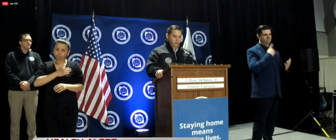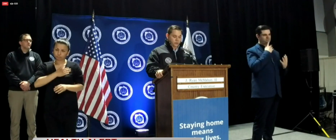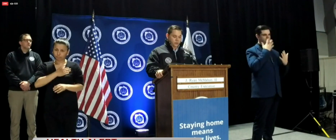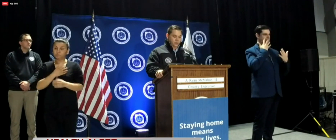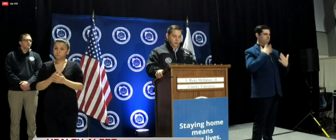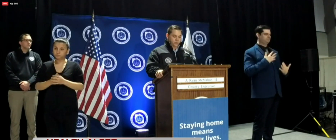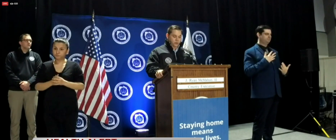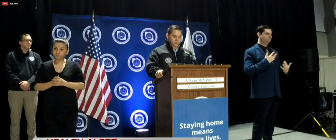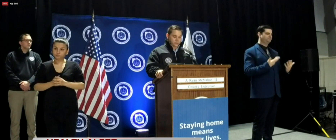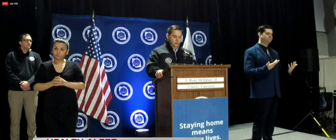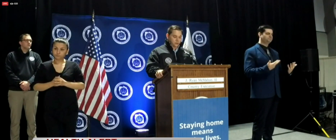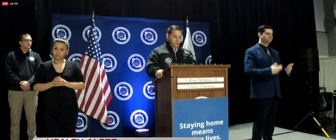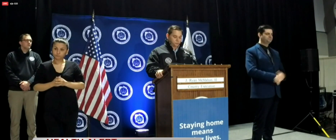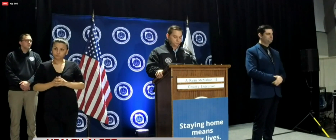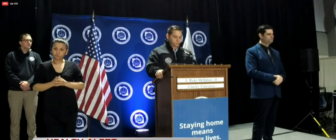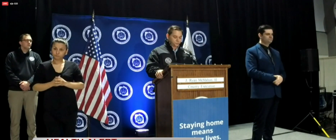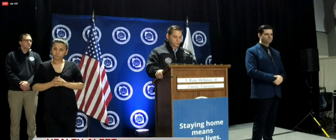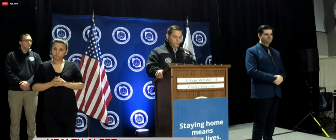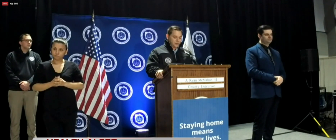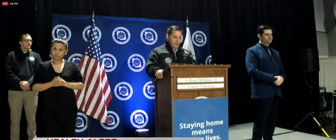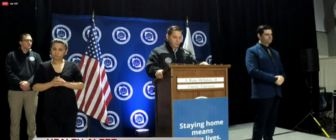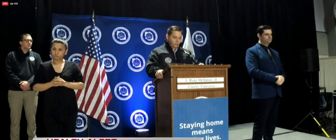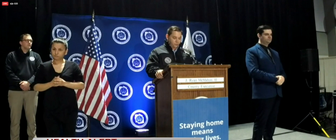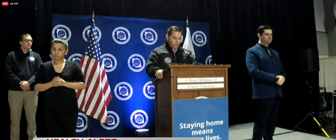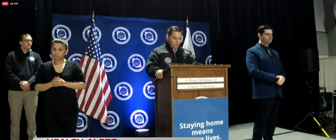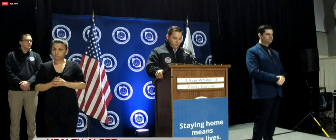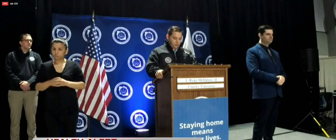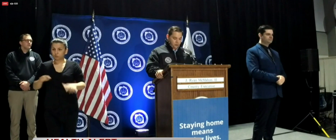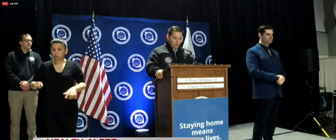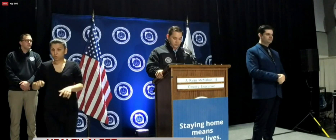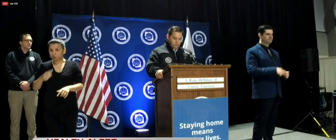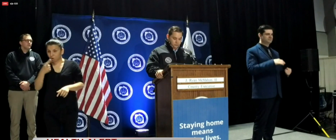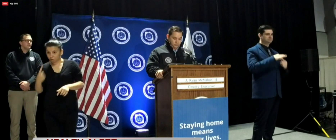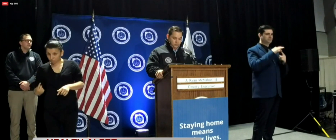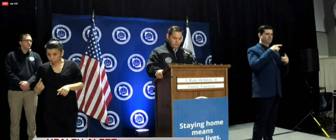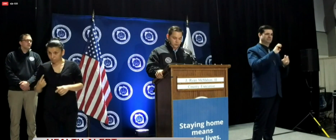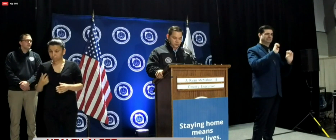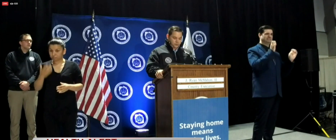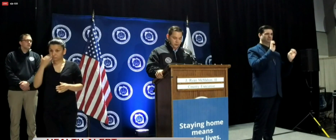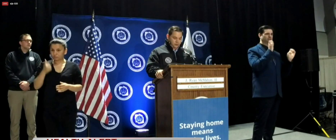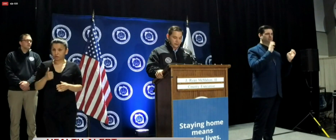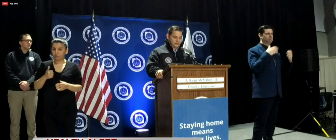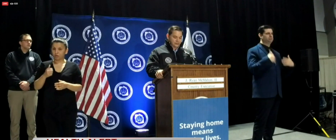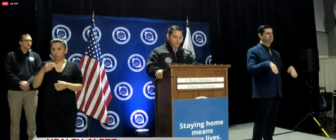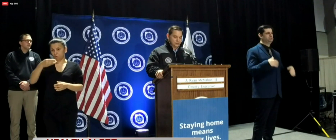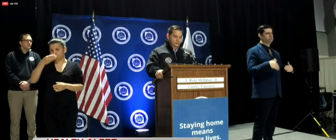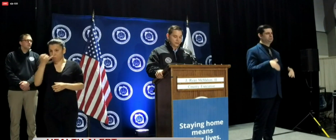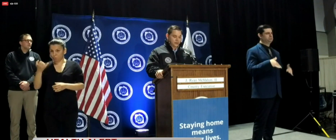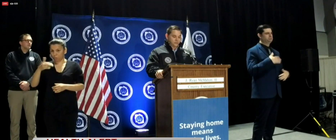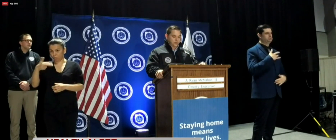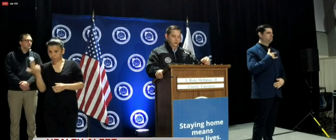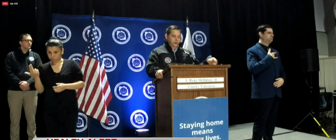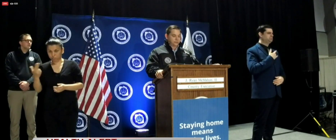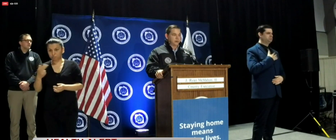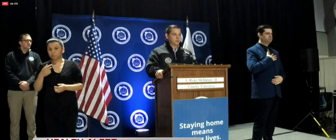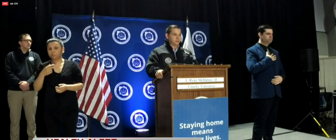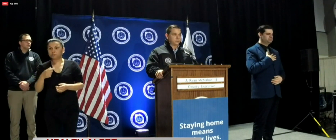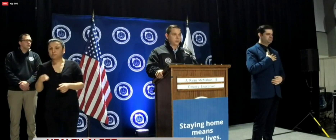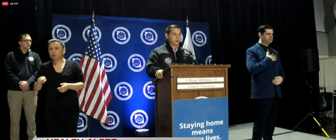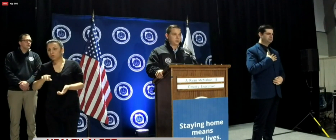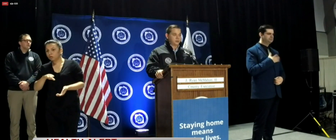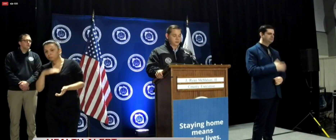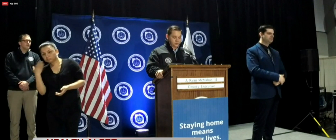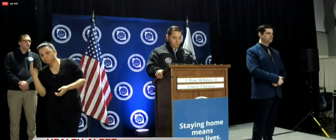Week, that we lost another neighbor. He was in his late 60s. He did have underlying